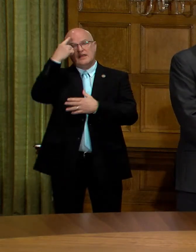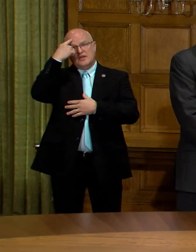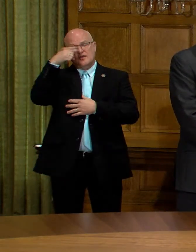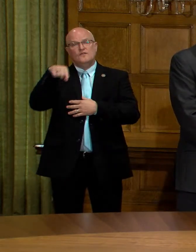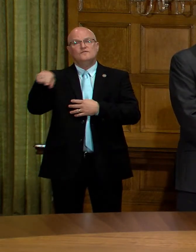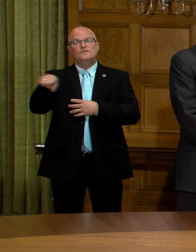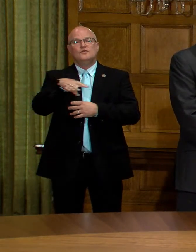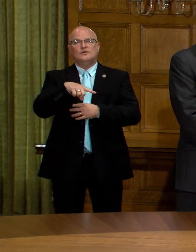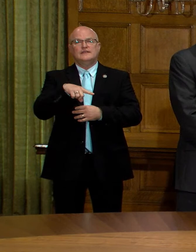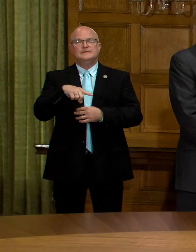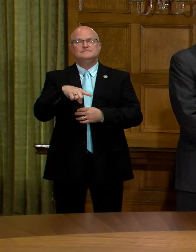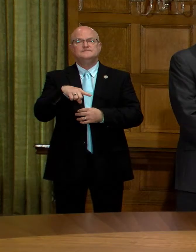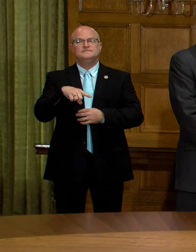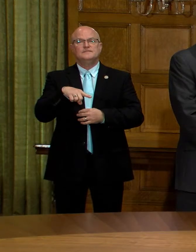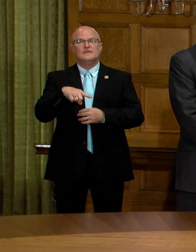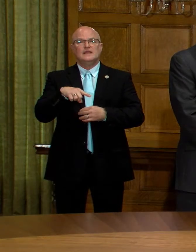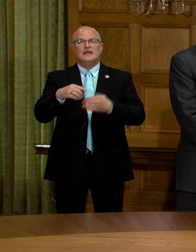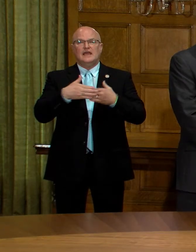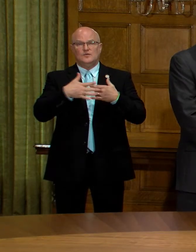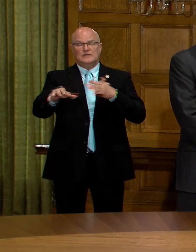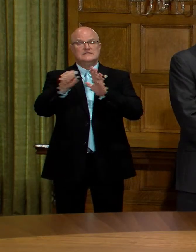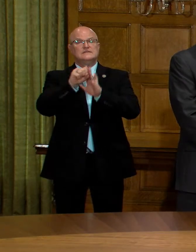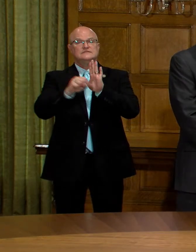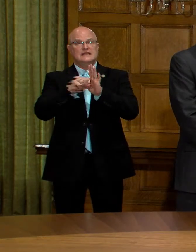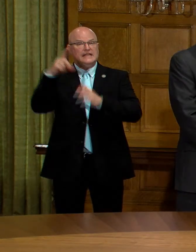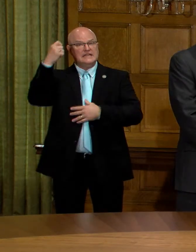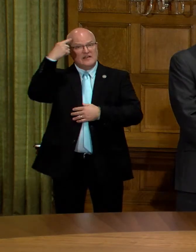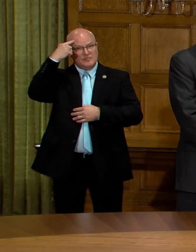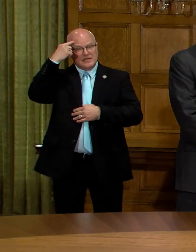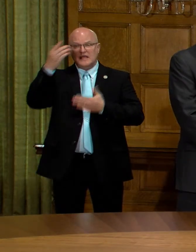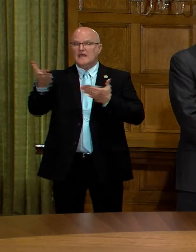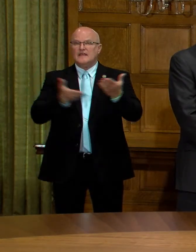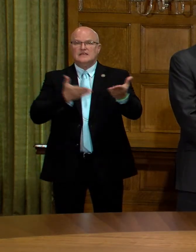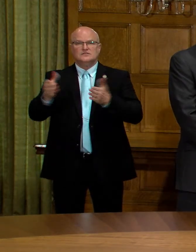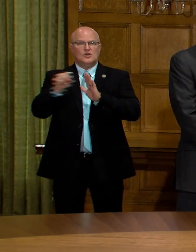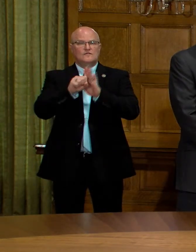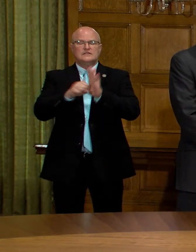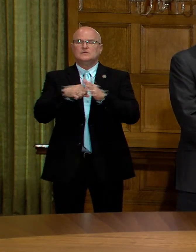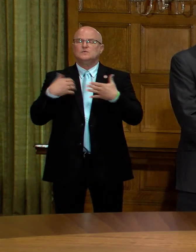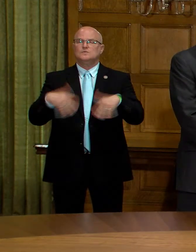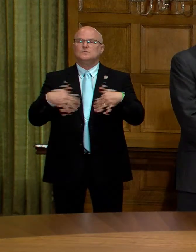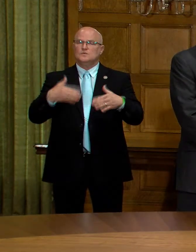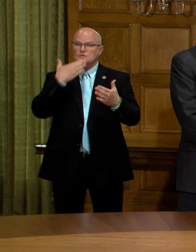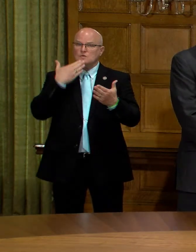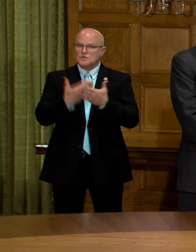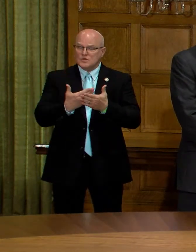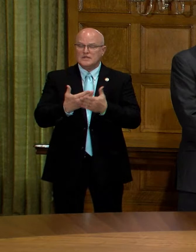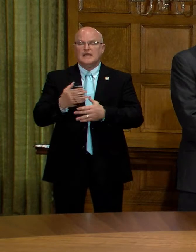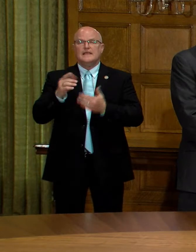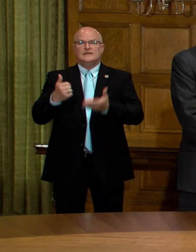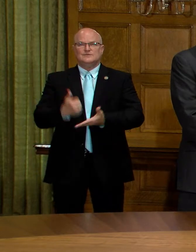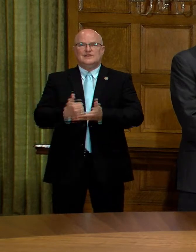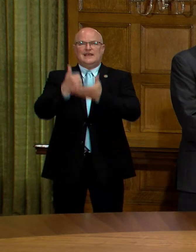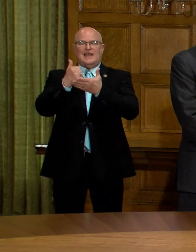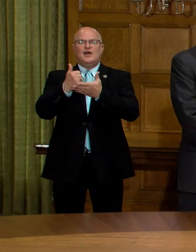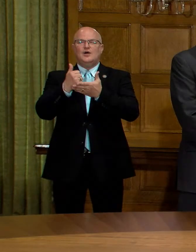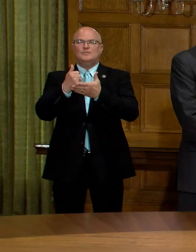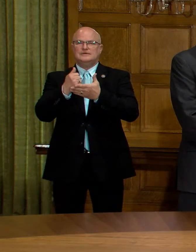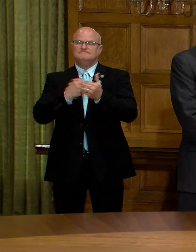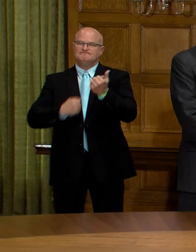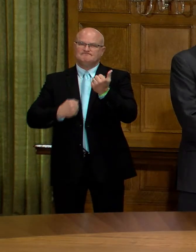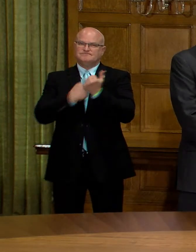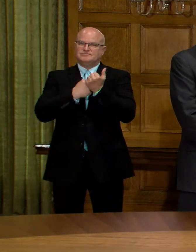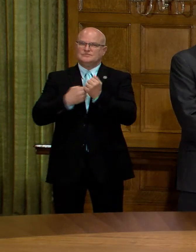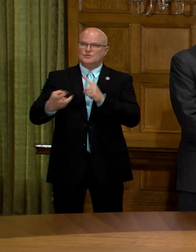for the rest of state government, and they serve our state so well. So this will help as an incentive in